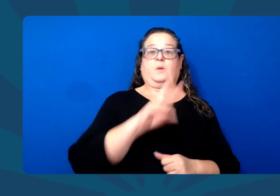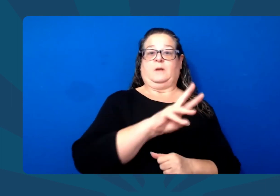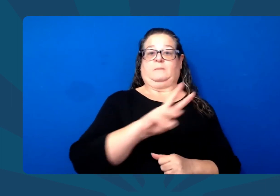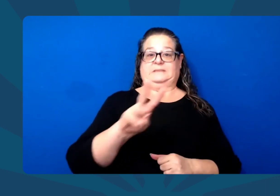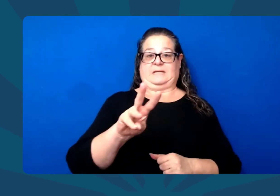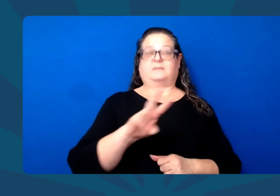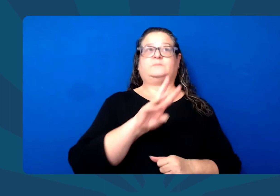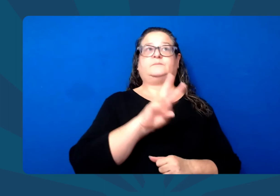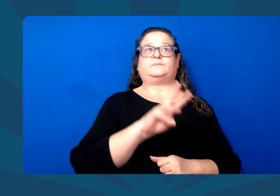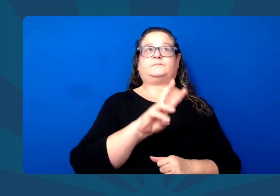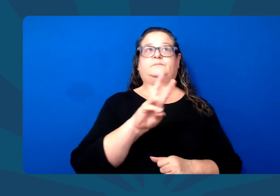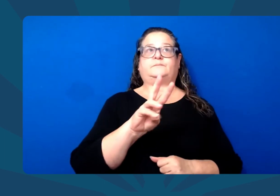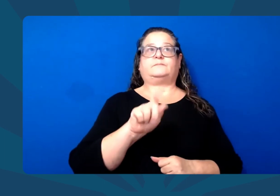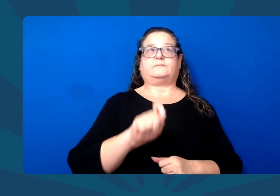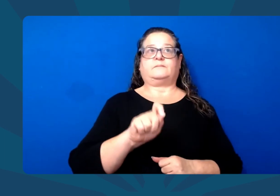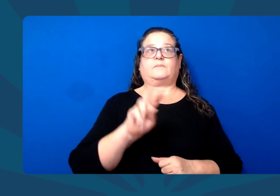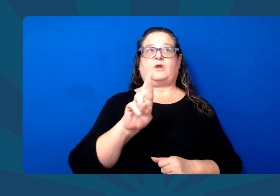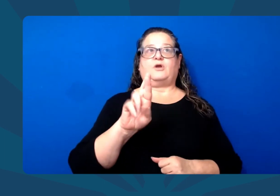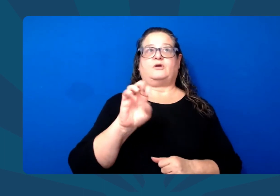traditional, website